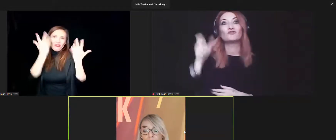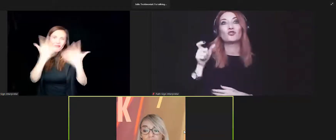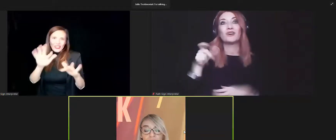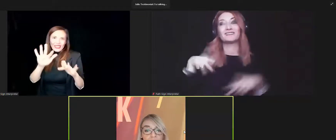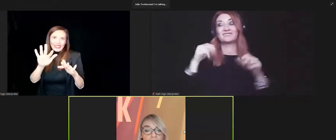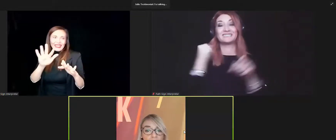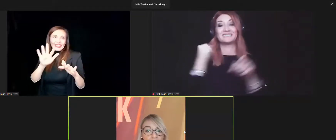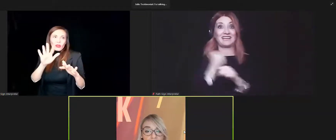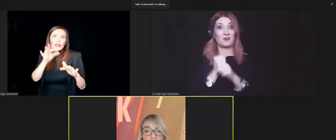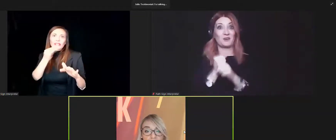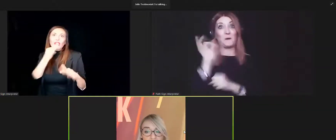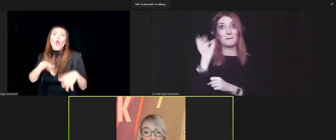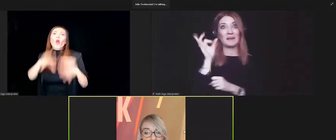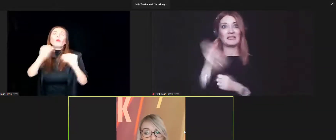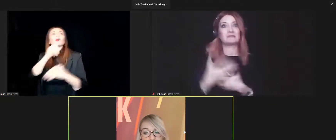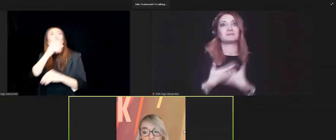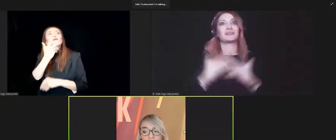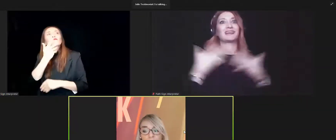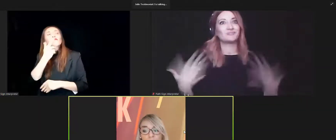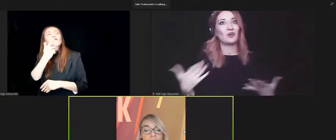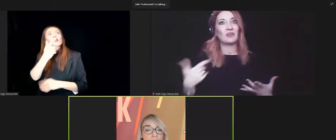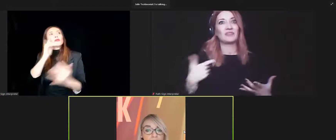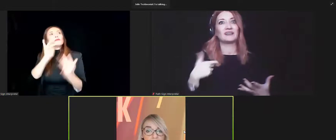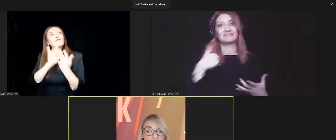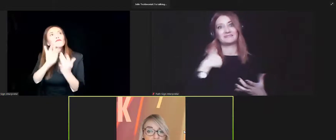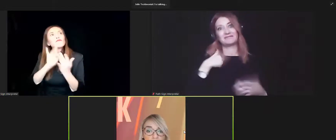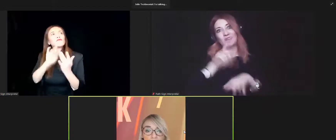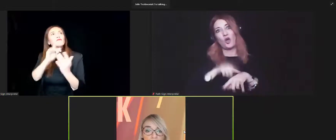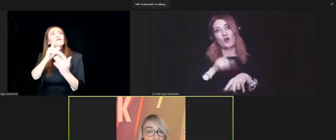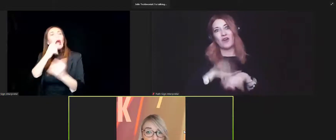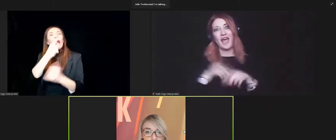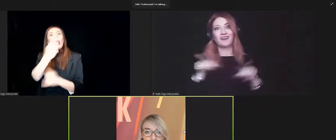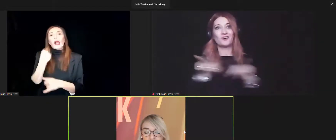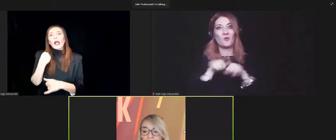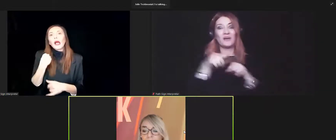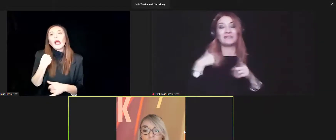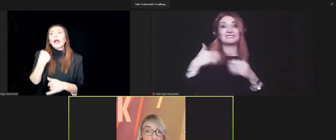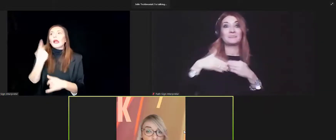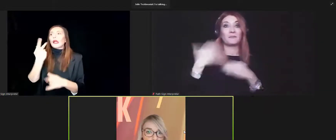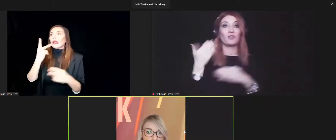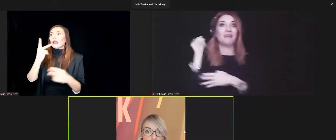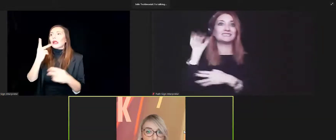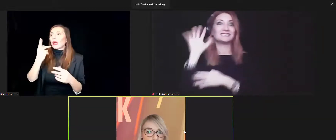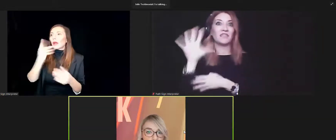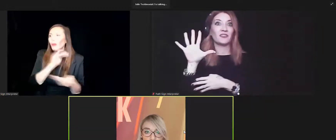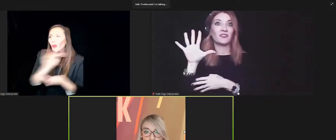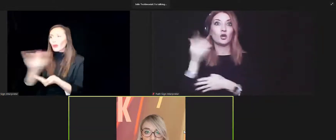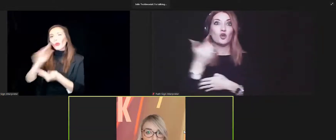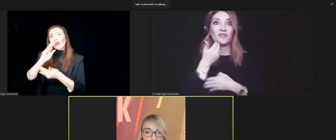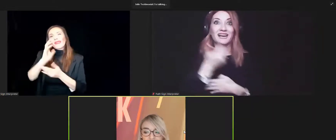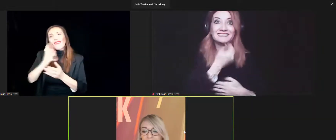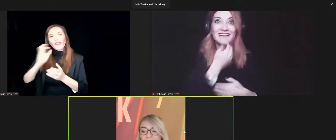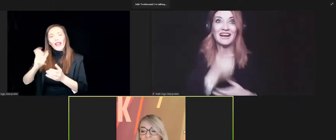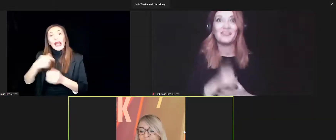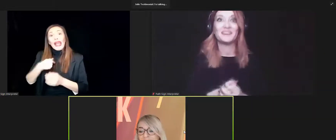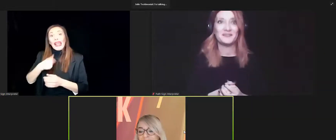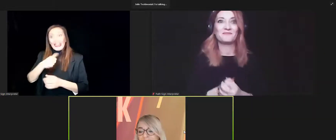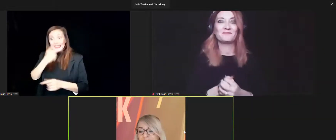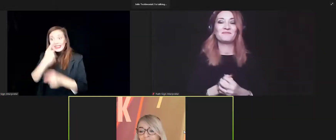or a shared agenda with your leader or your team or your husband.